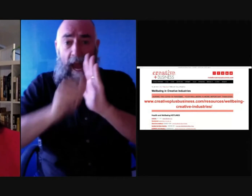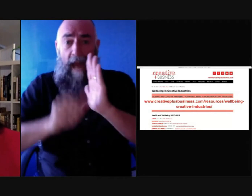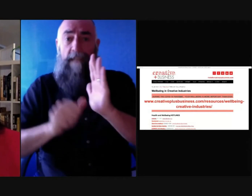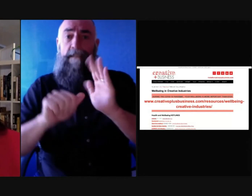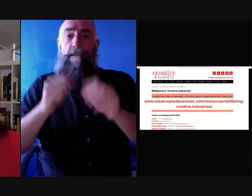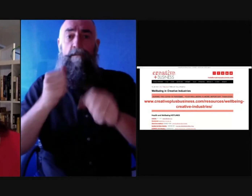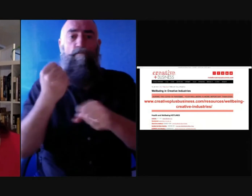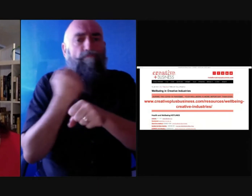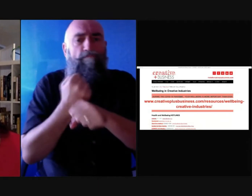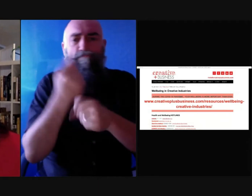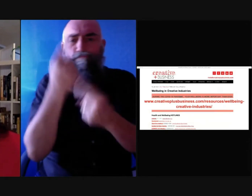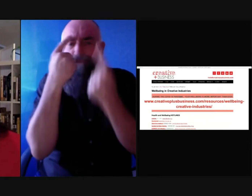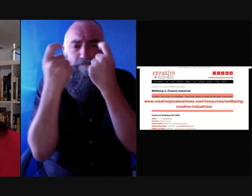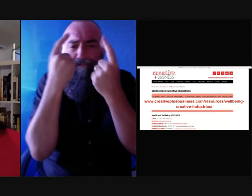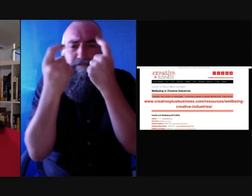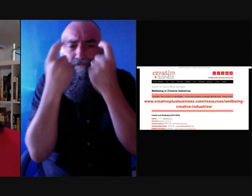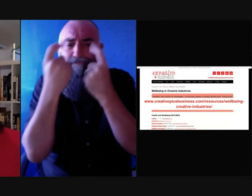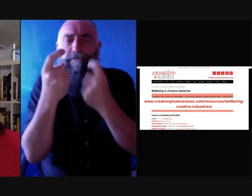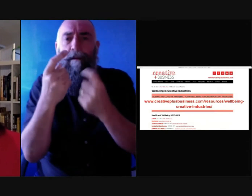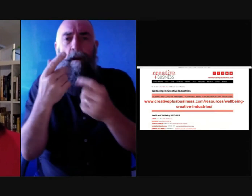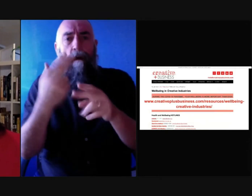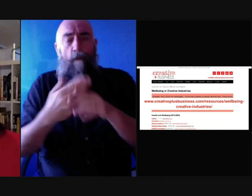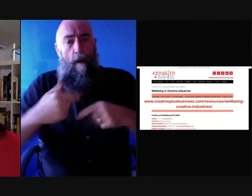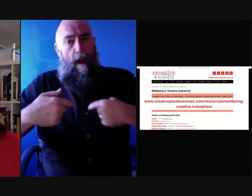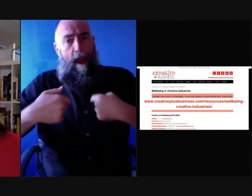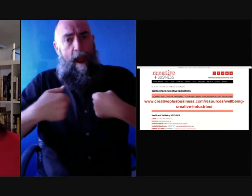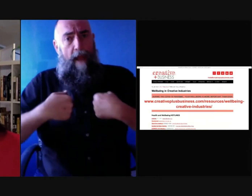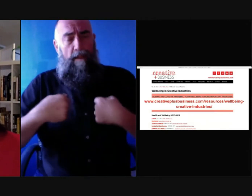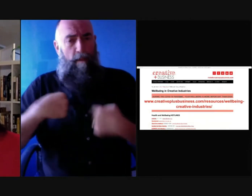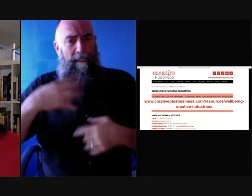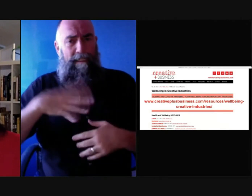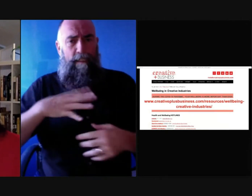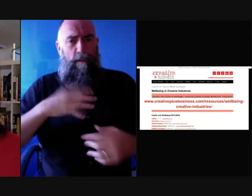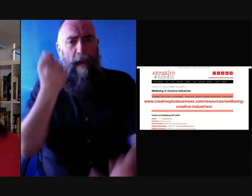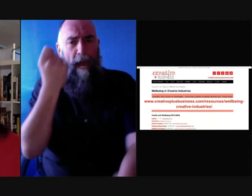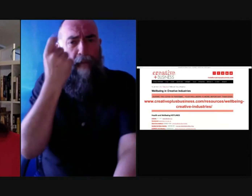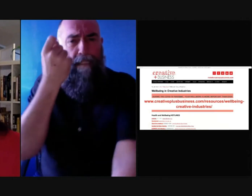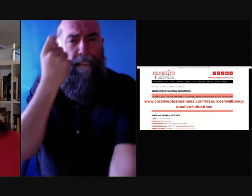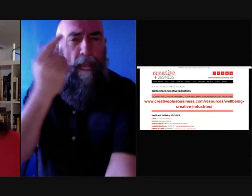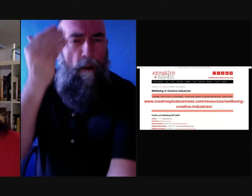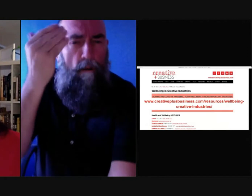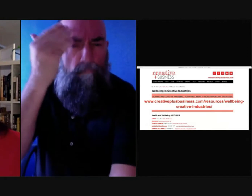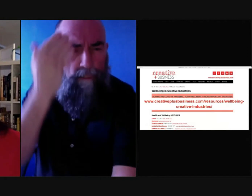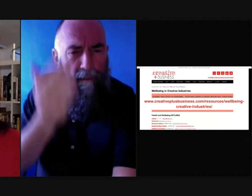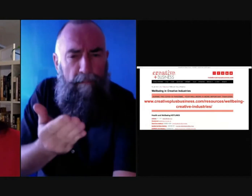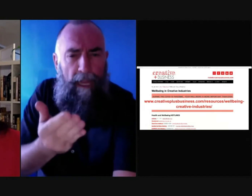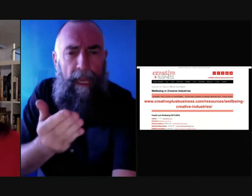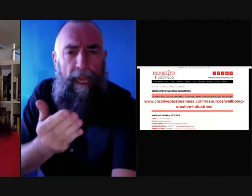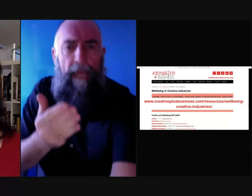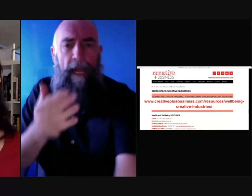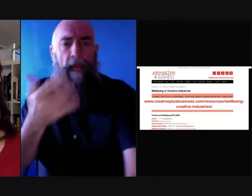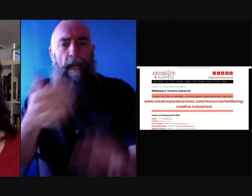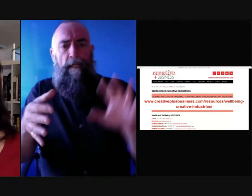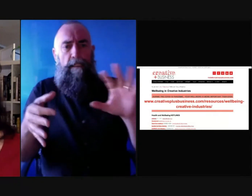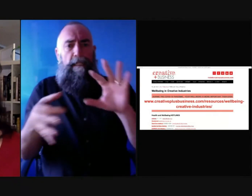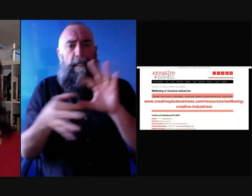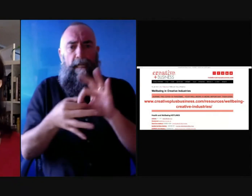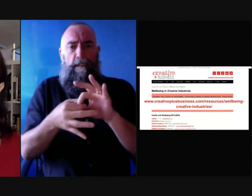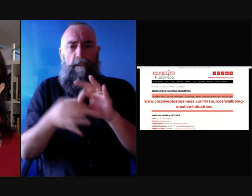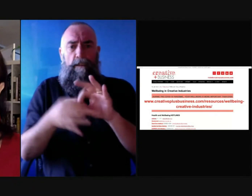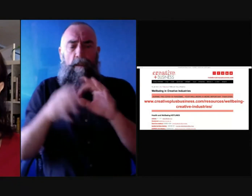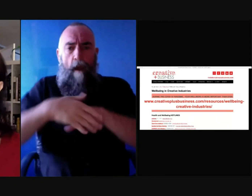creative organizations to understand and respect the connection between mental and